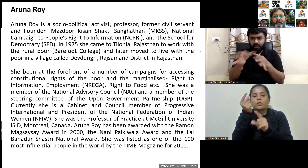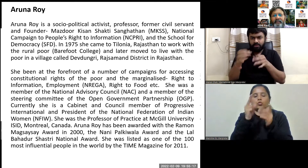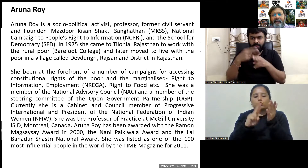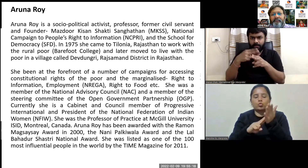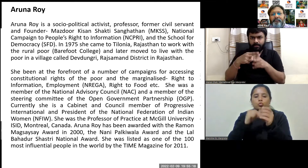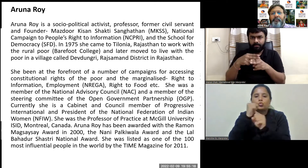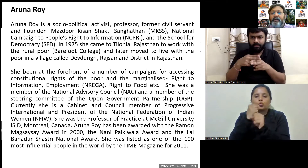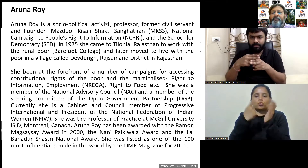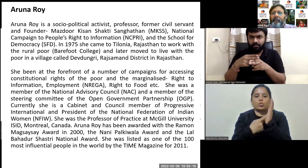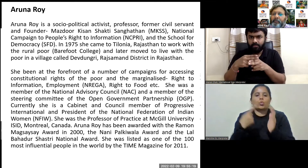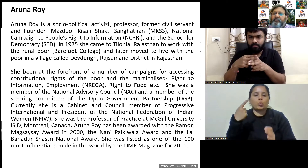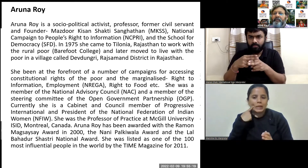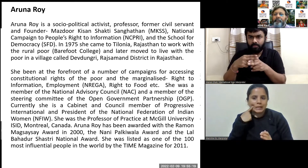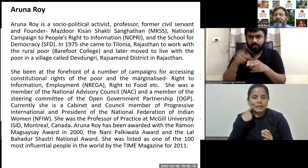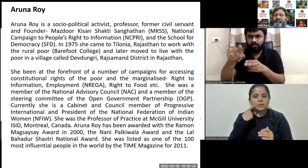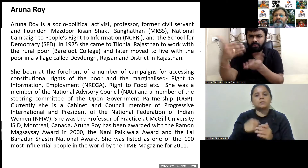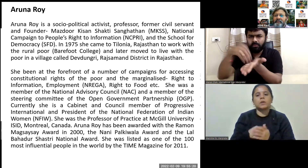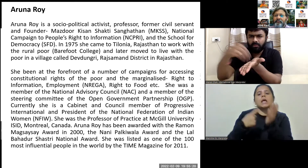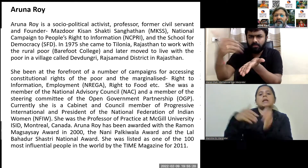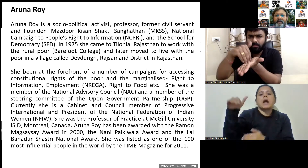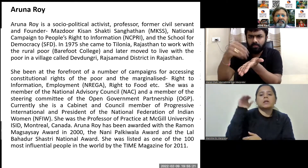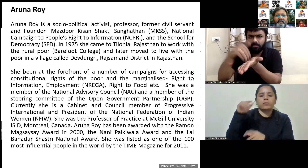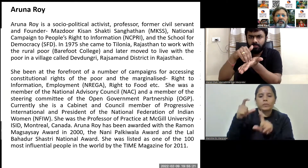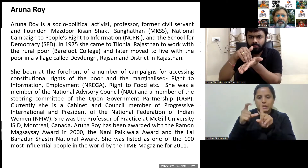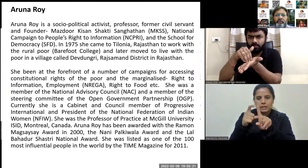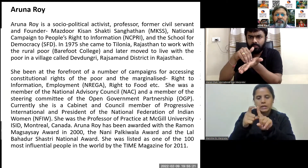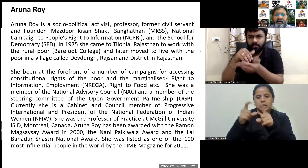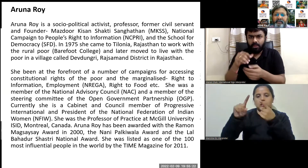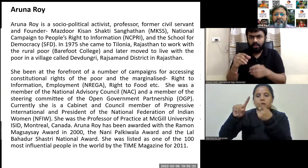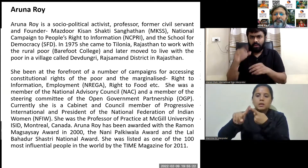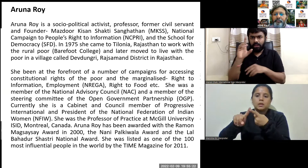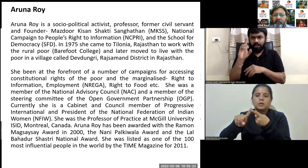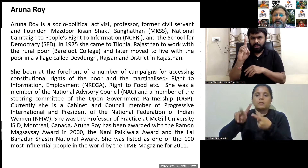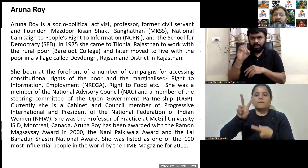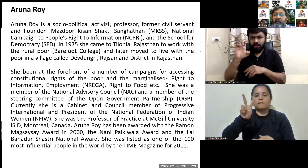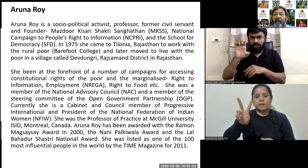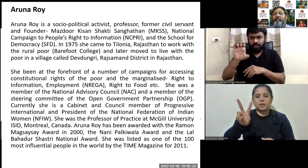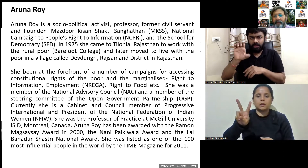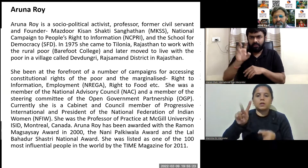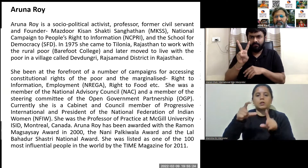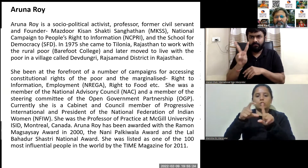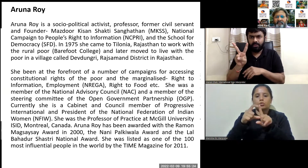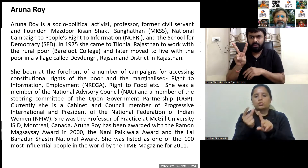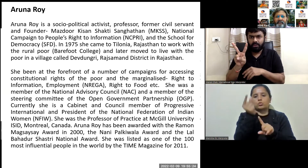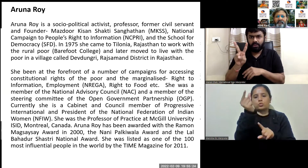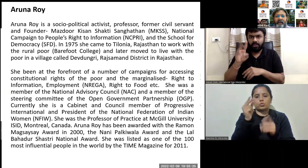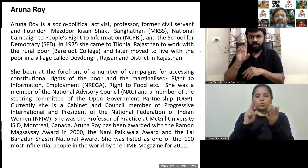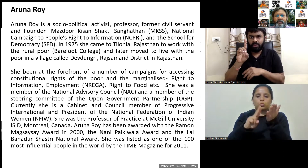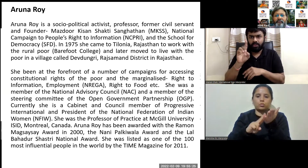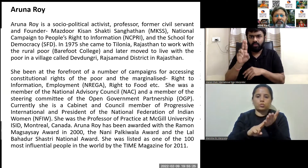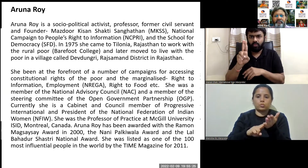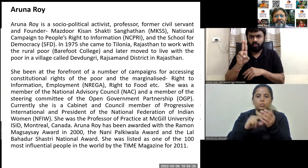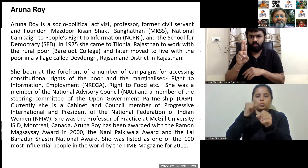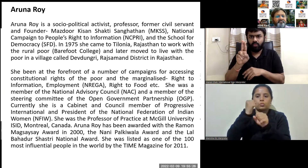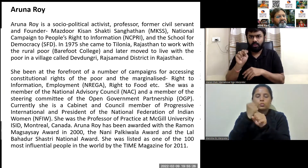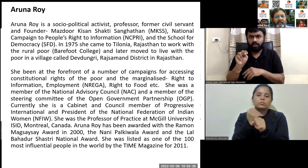She has been at the forefront of a number of campaigns for accessing constitutional rights of the poor and the marginalized. Right